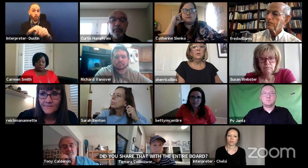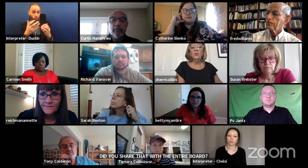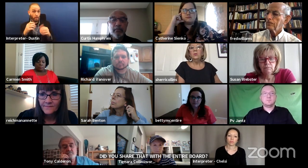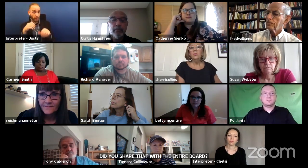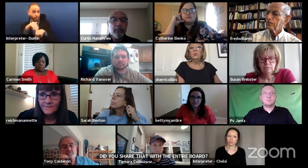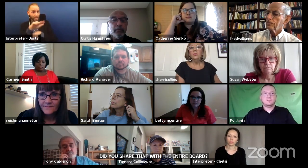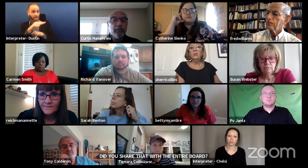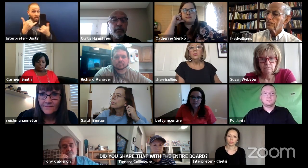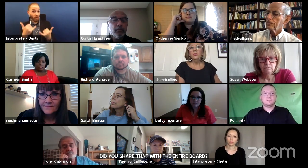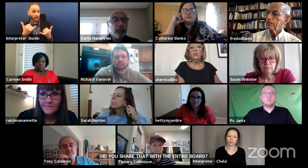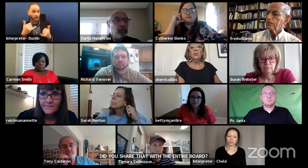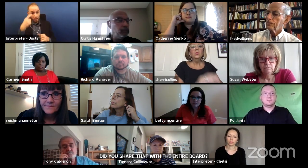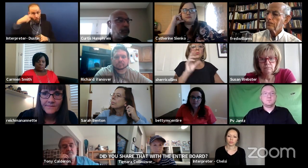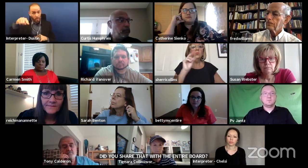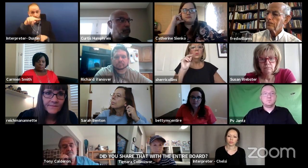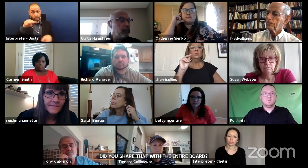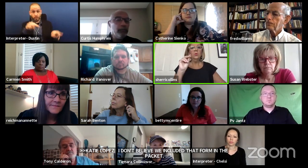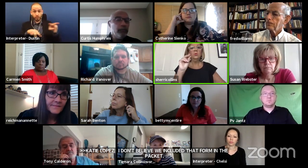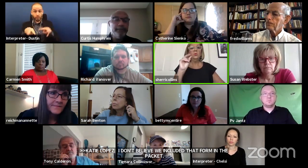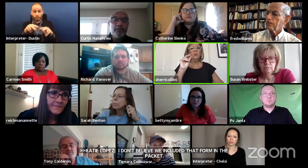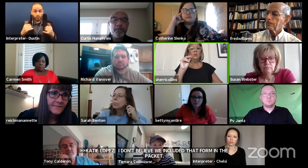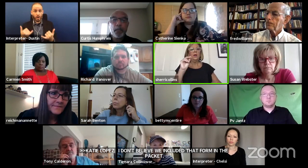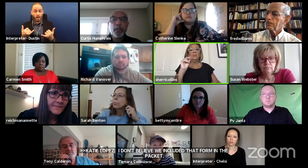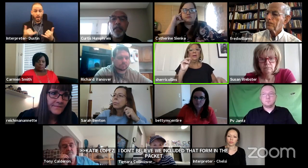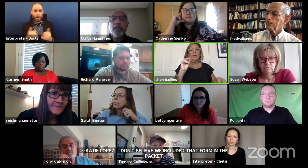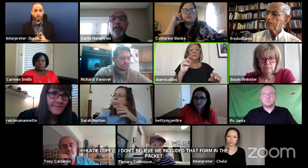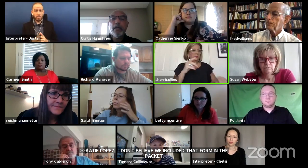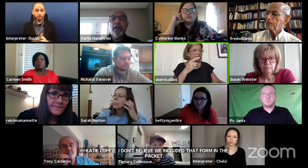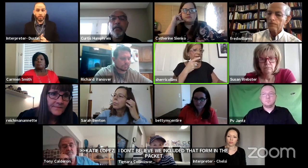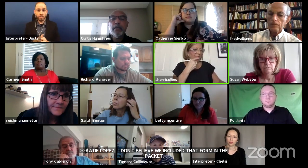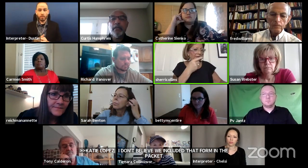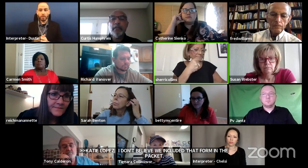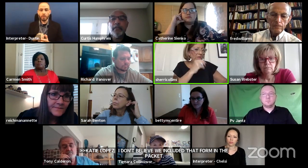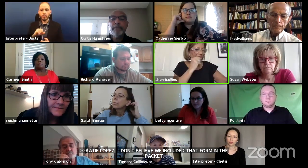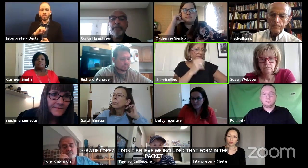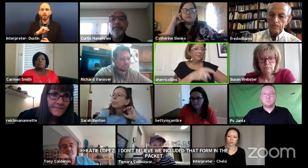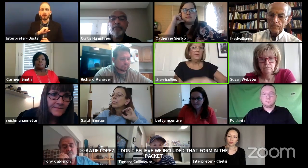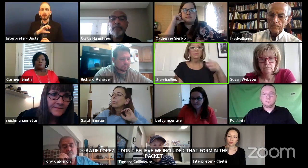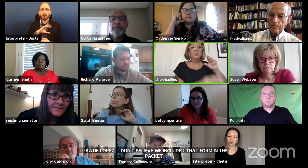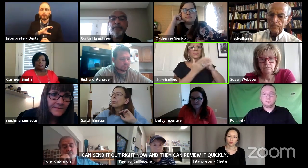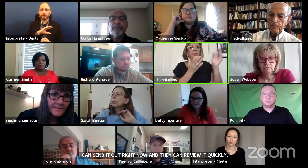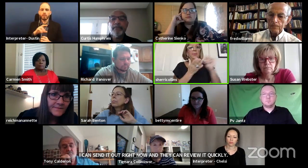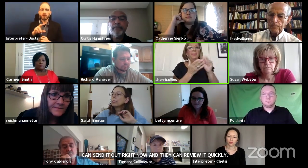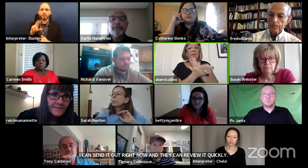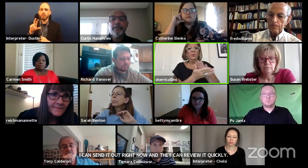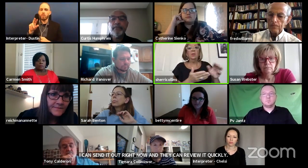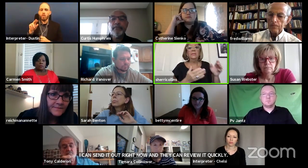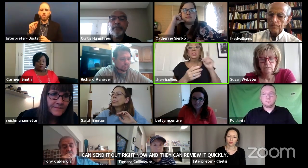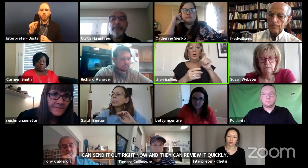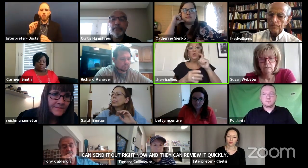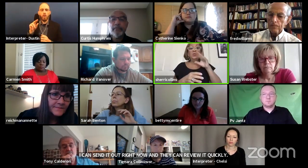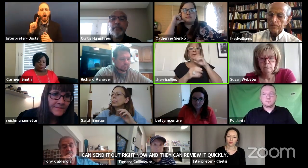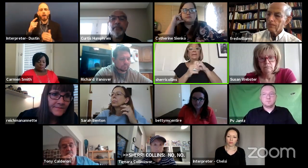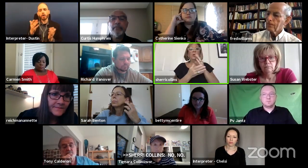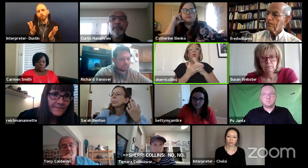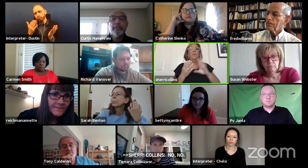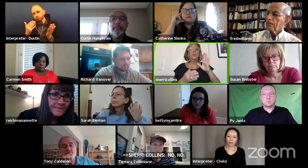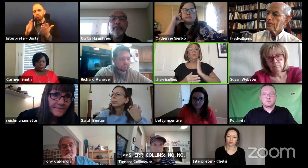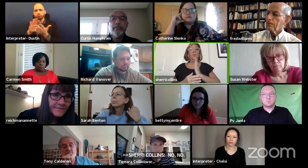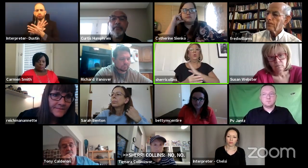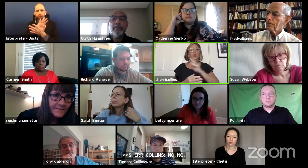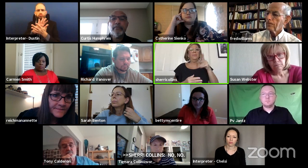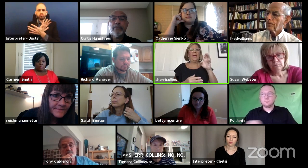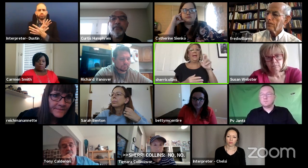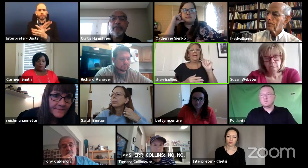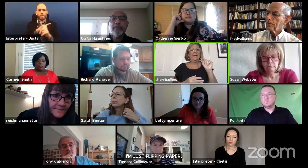and they can review quickly? No. I just wanted that. I'm just flipping paper. It's supposed to be a part of